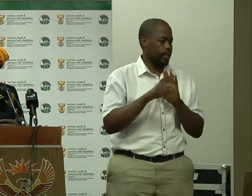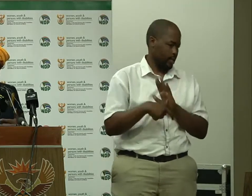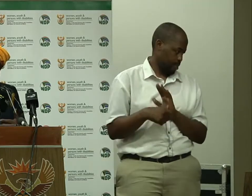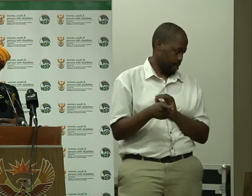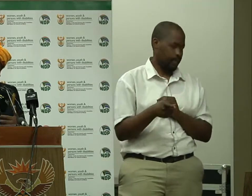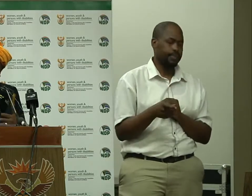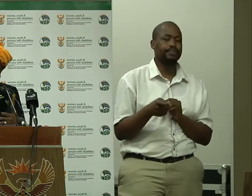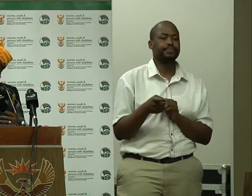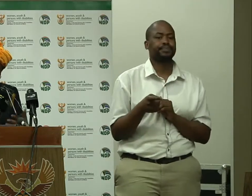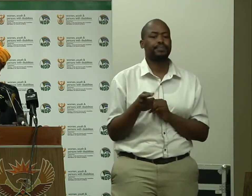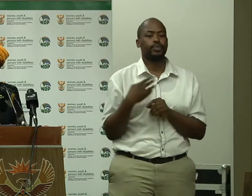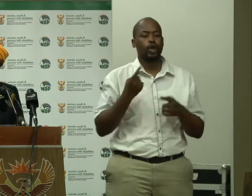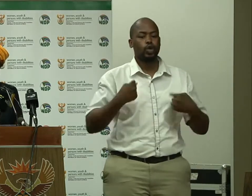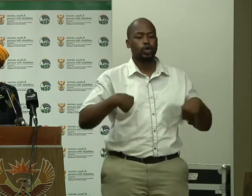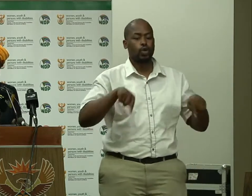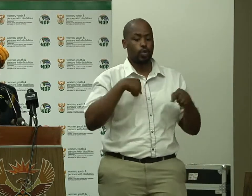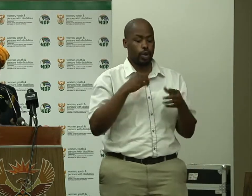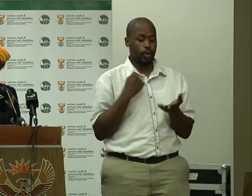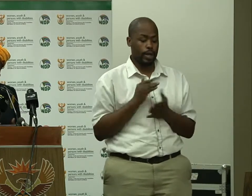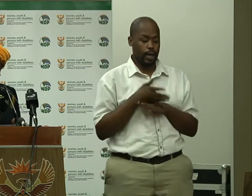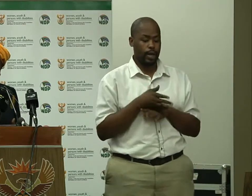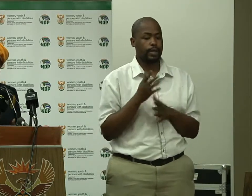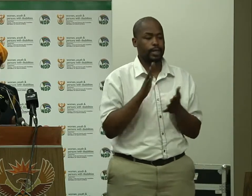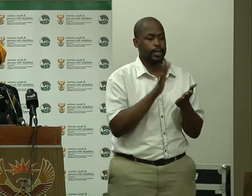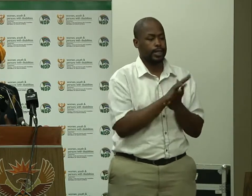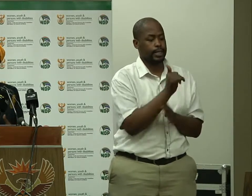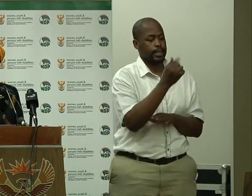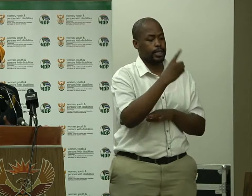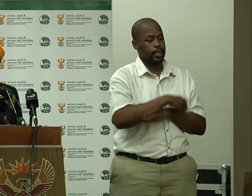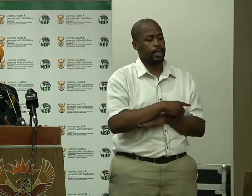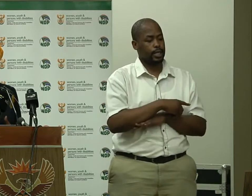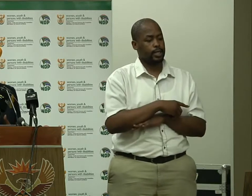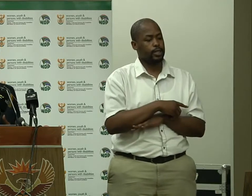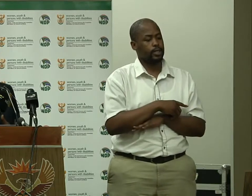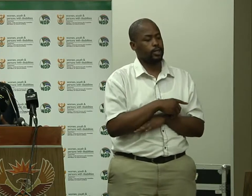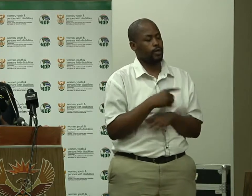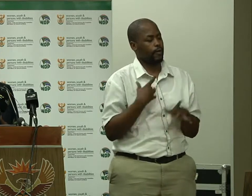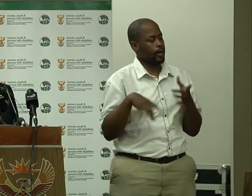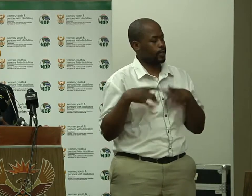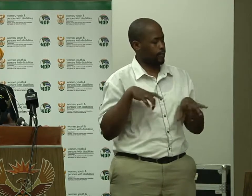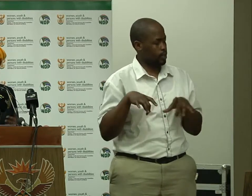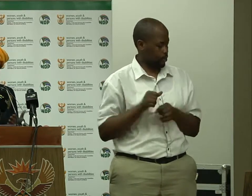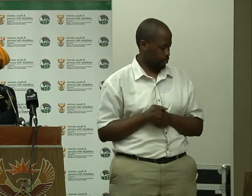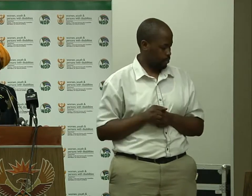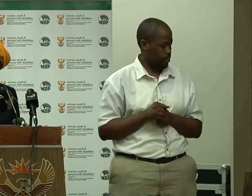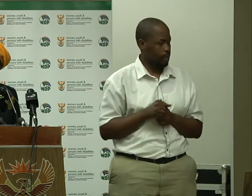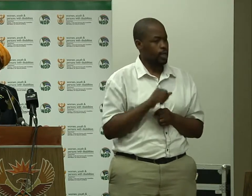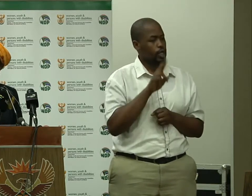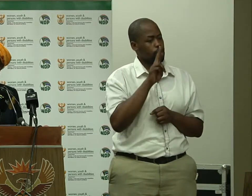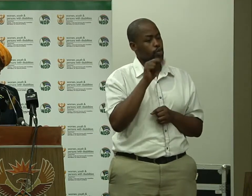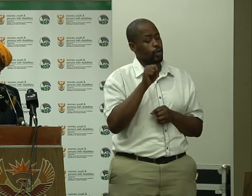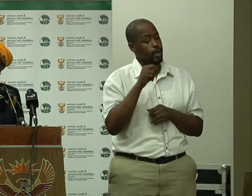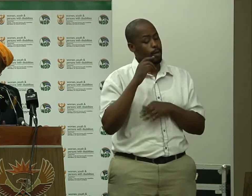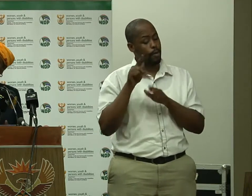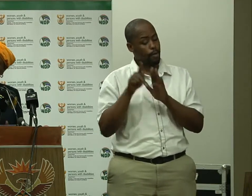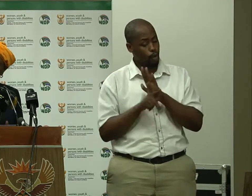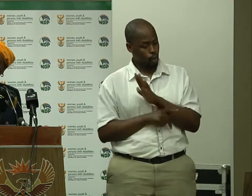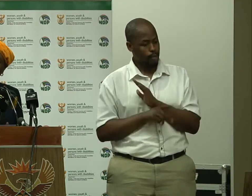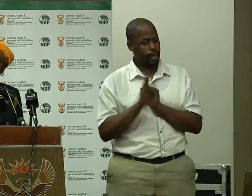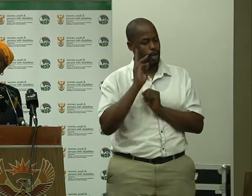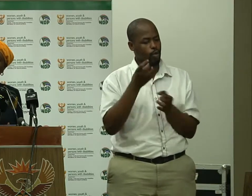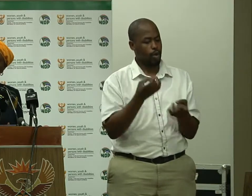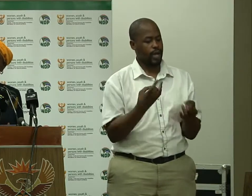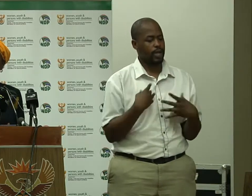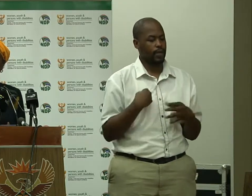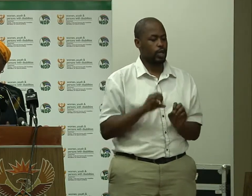So as we enter the 16 days of activism, which is a UN campaign, it will give